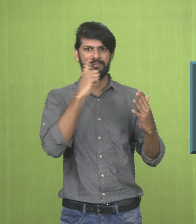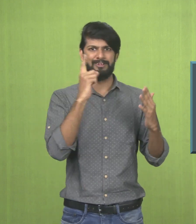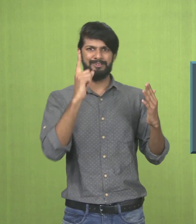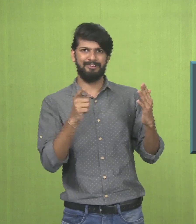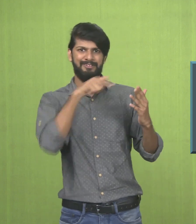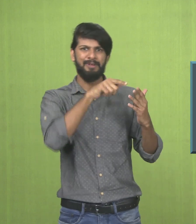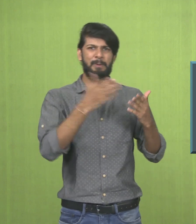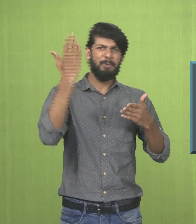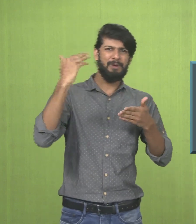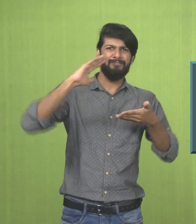Mahabharat.